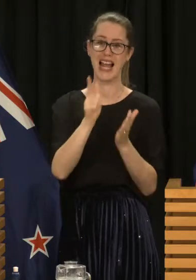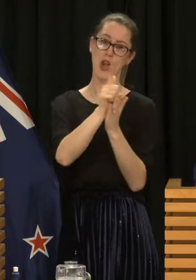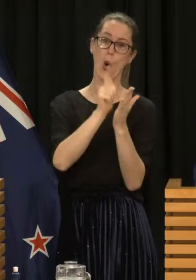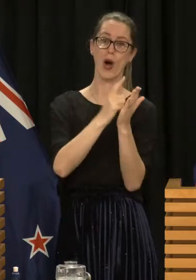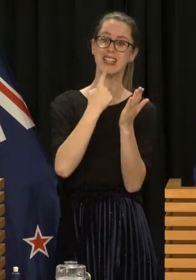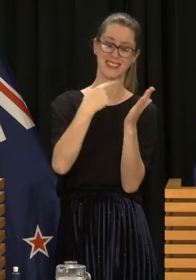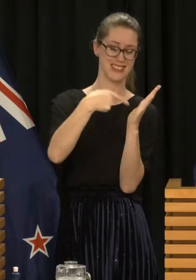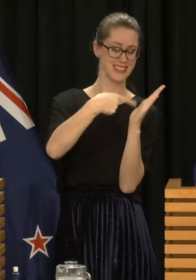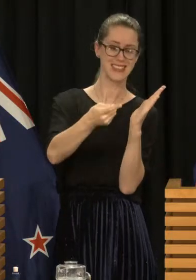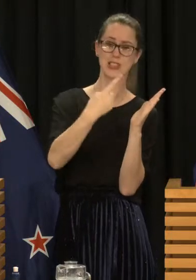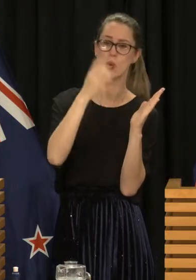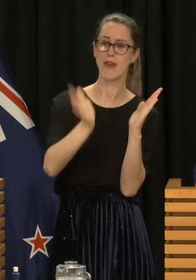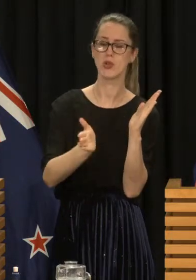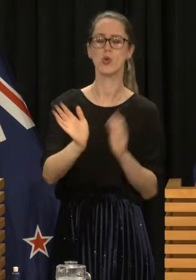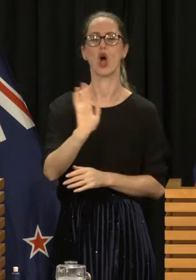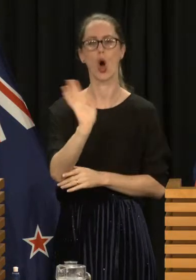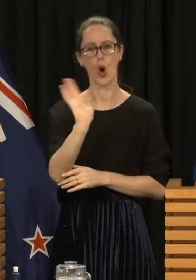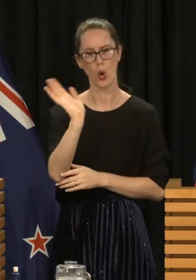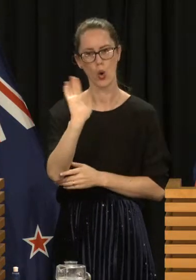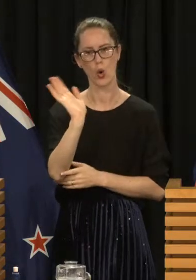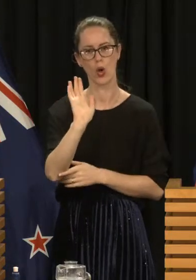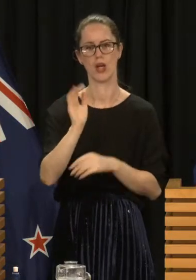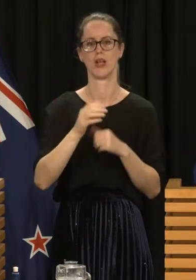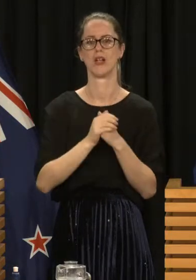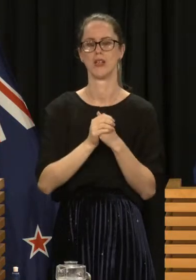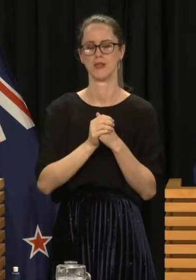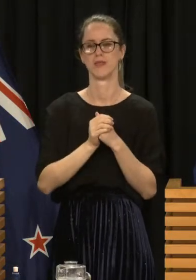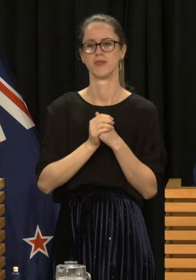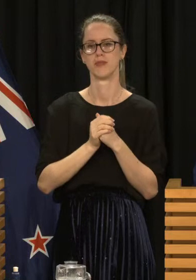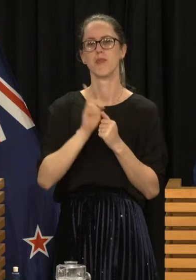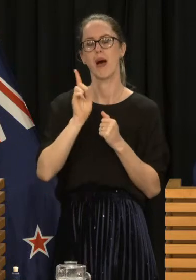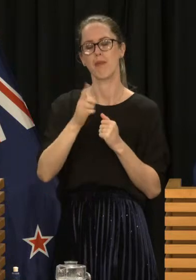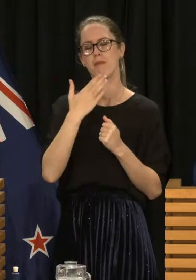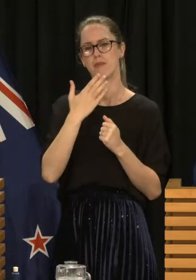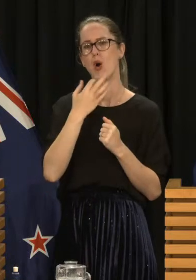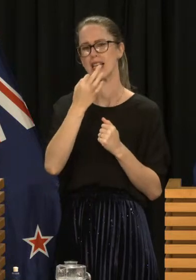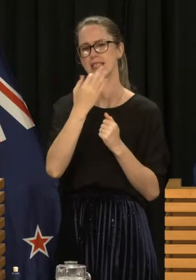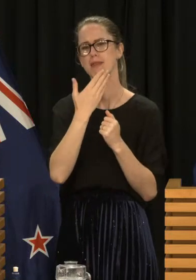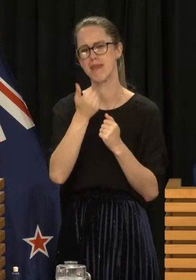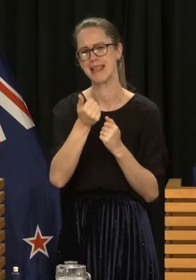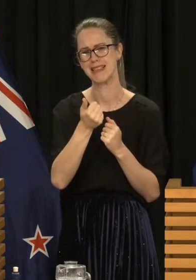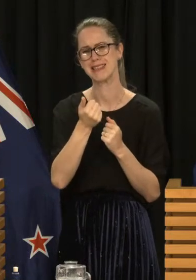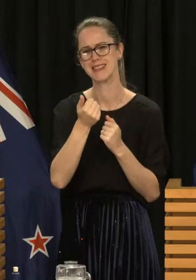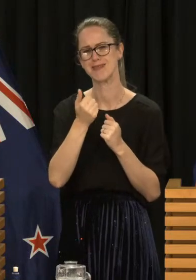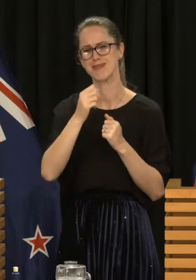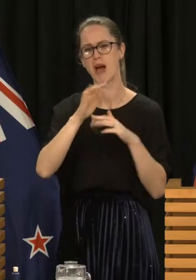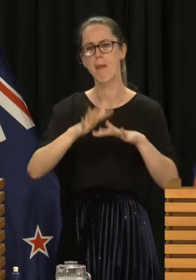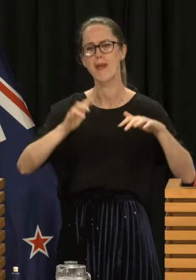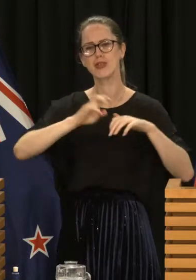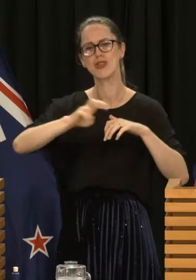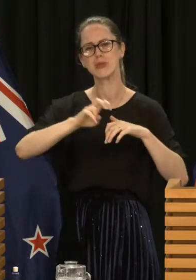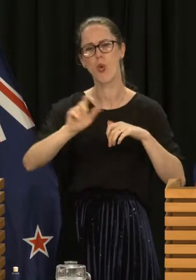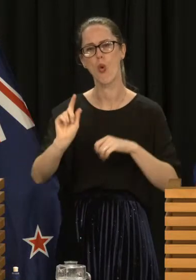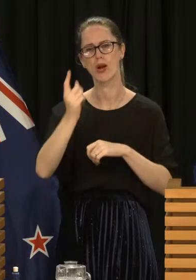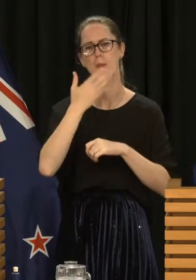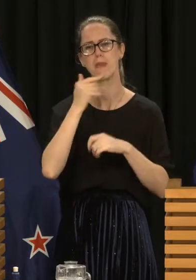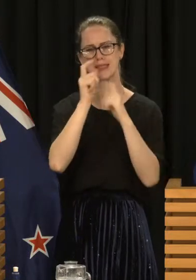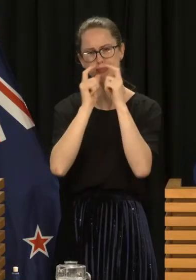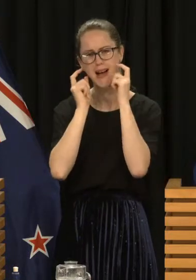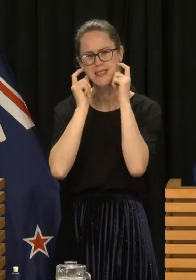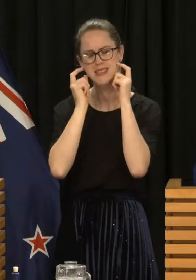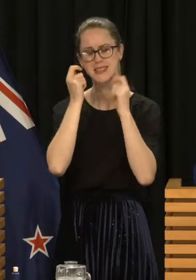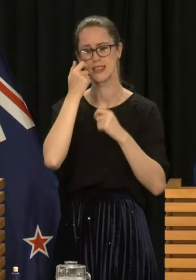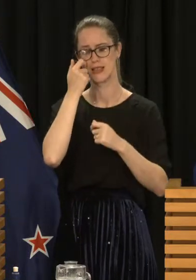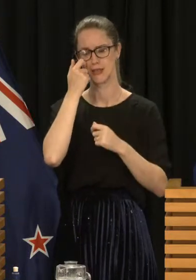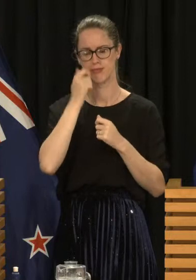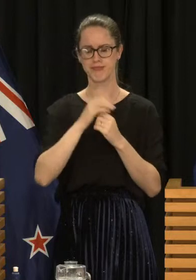requirement at this point, because until an order is in place it is not a legal requirement, but we're asking people to do that now, and the